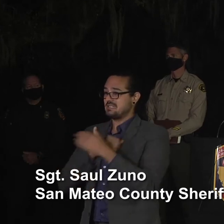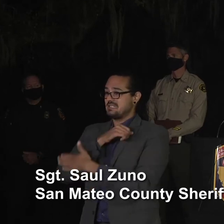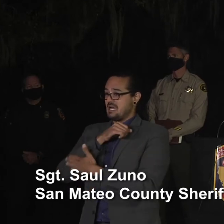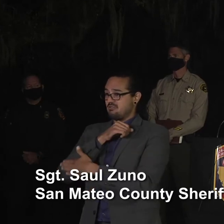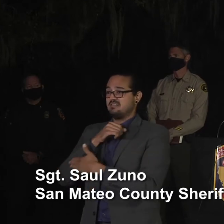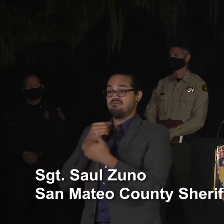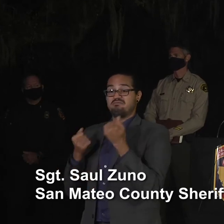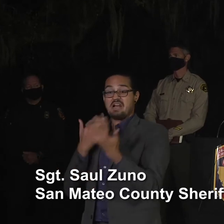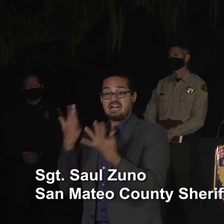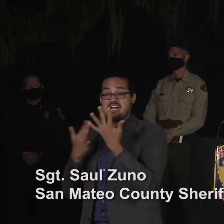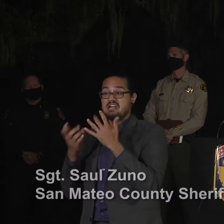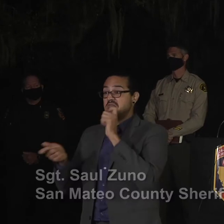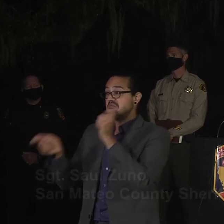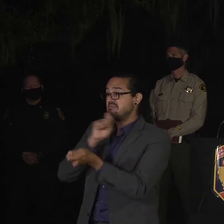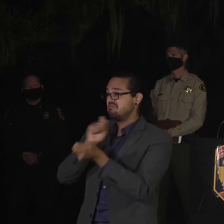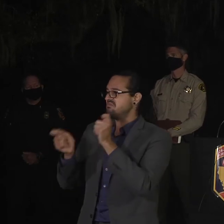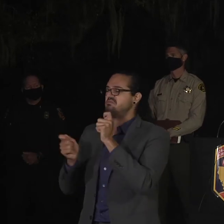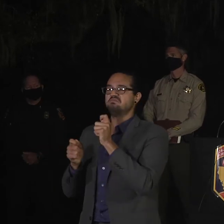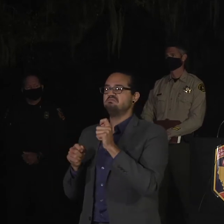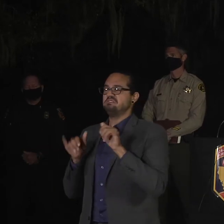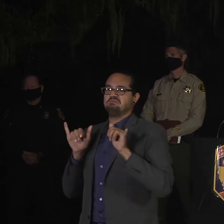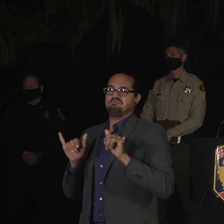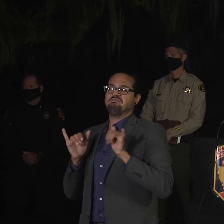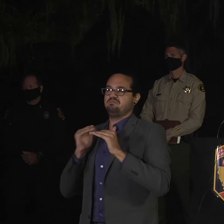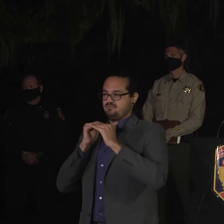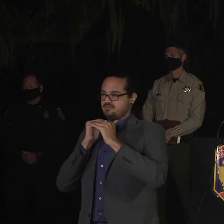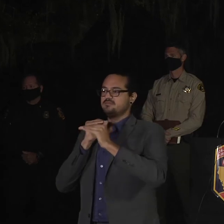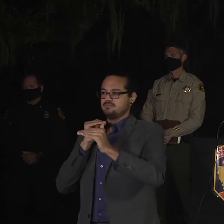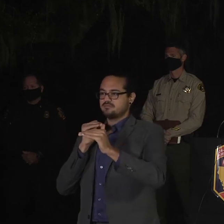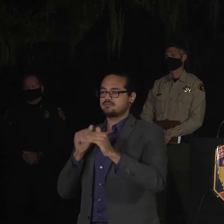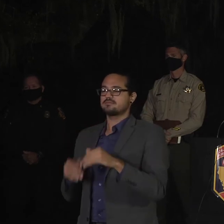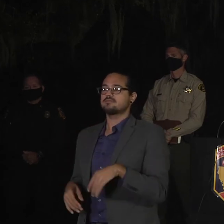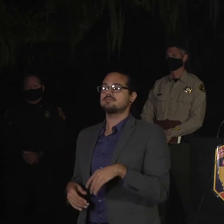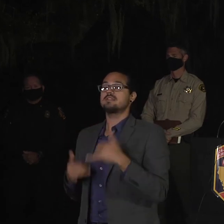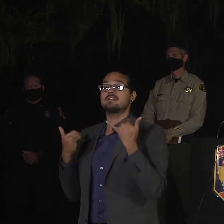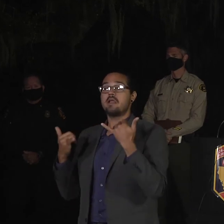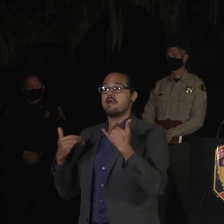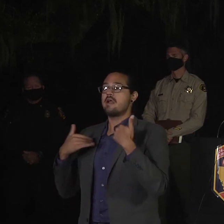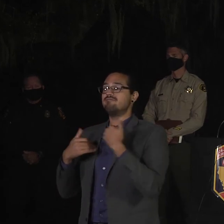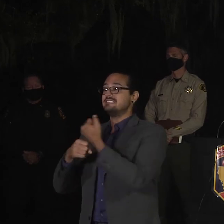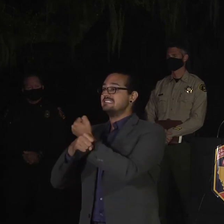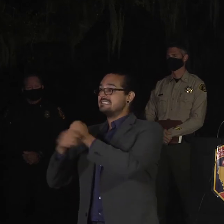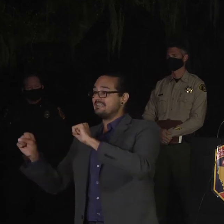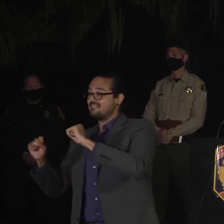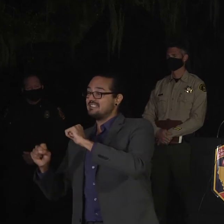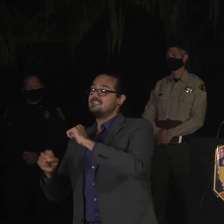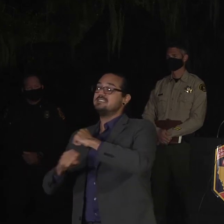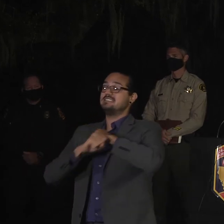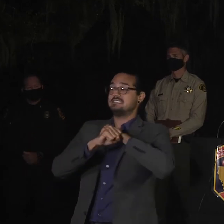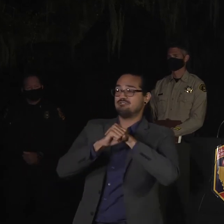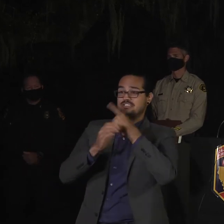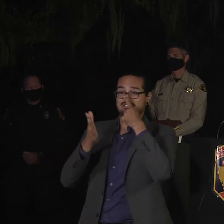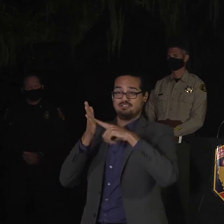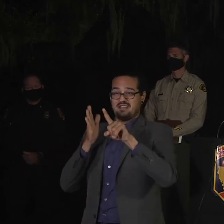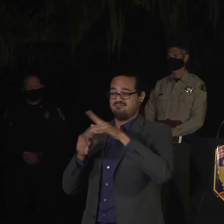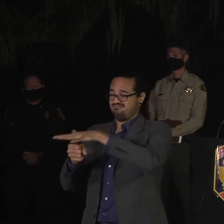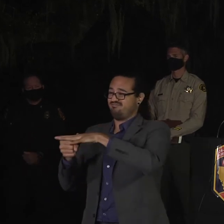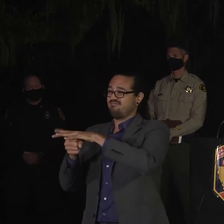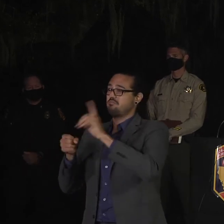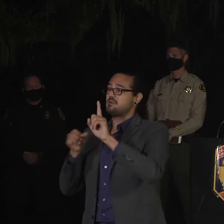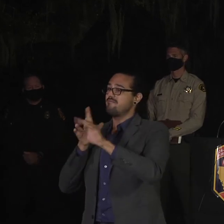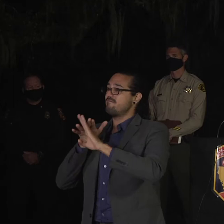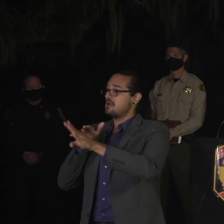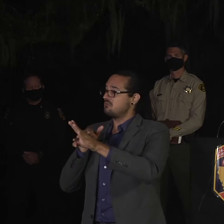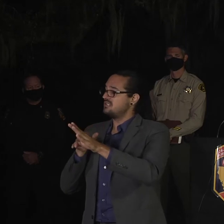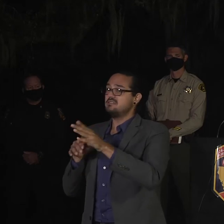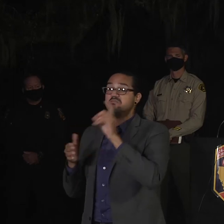change. Safety and security checks of the evacuated areas also reported no suspicious activity. That's